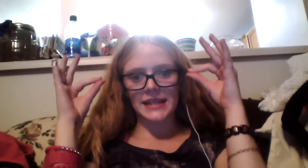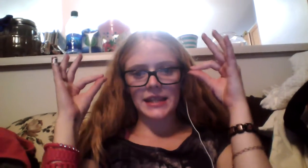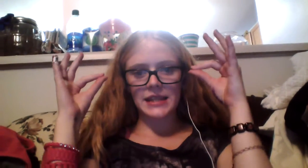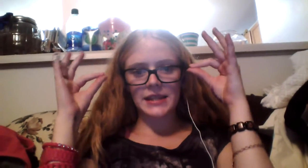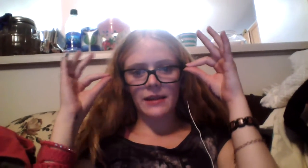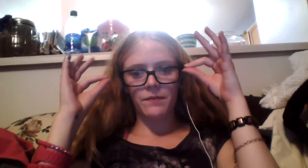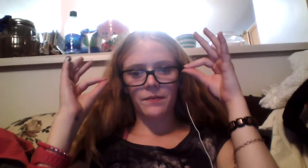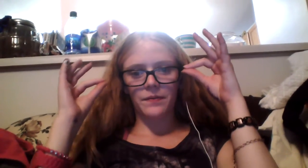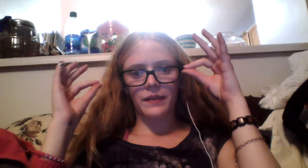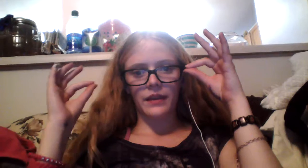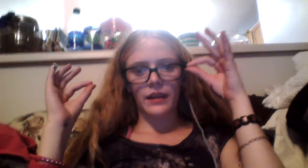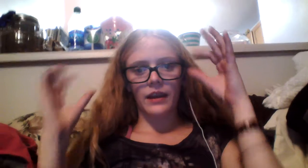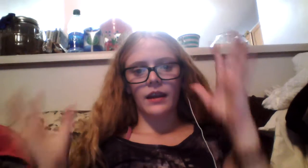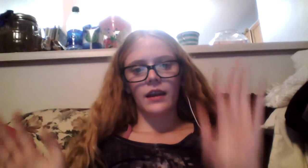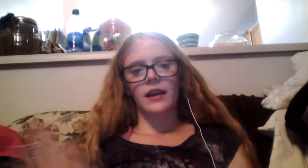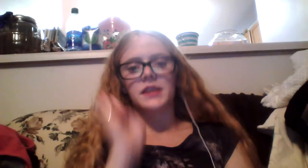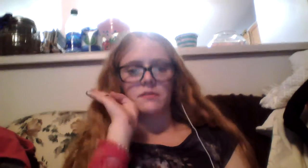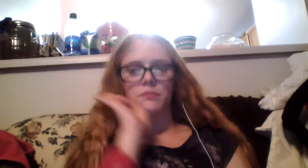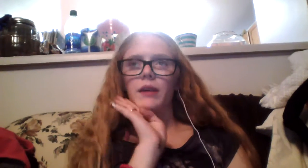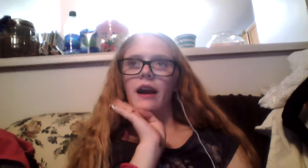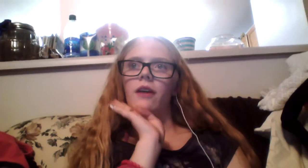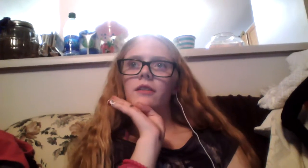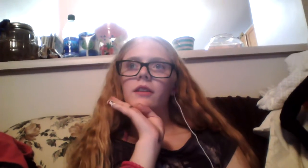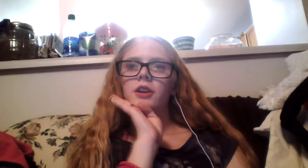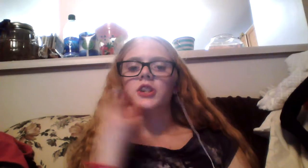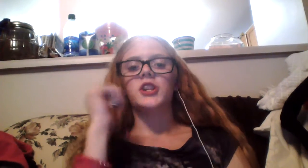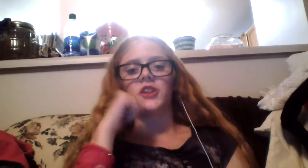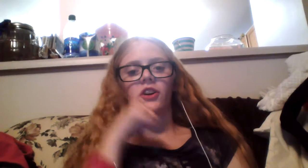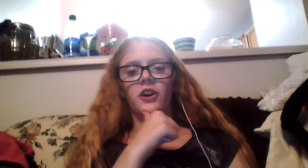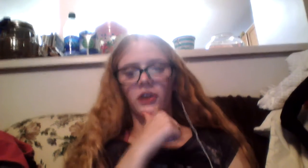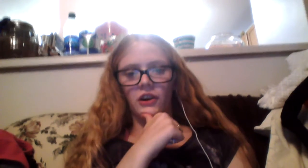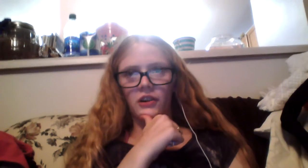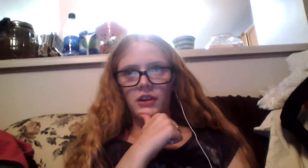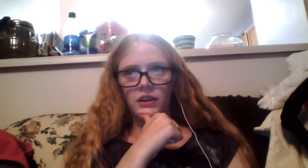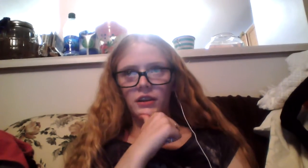glasses. This is brown. She's a girl.